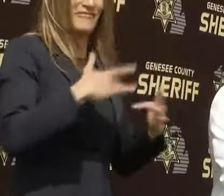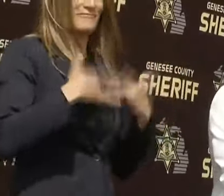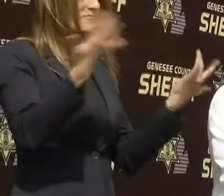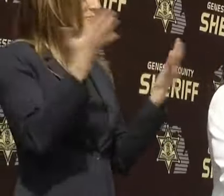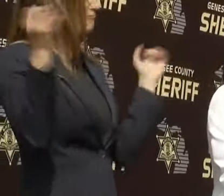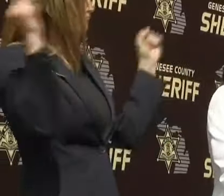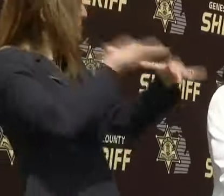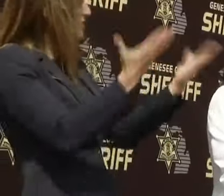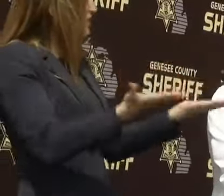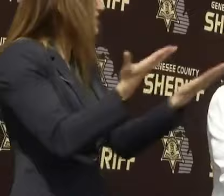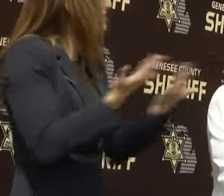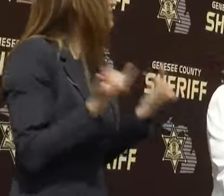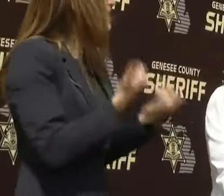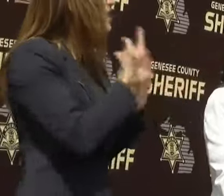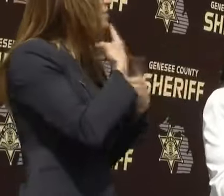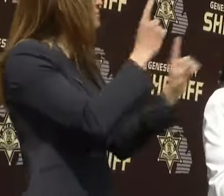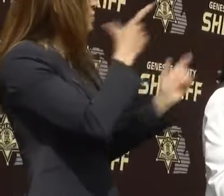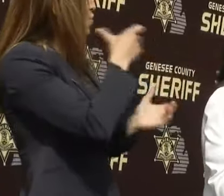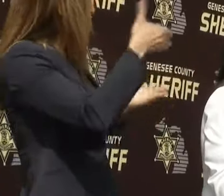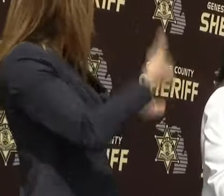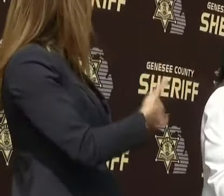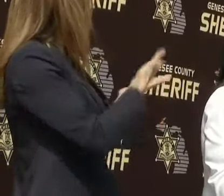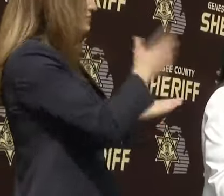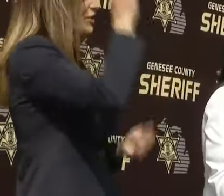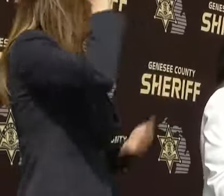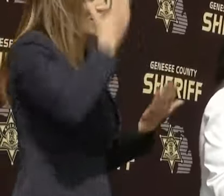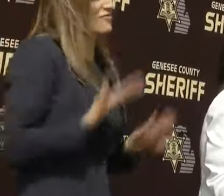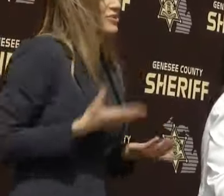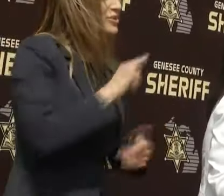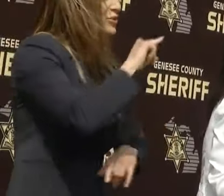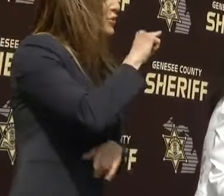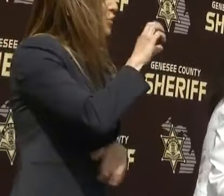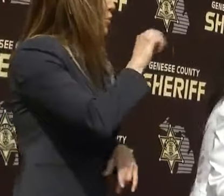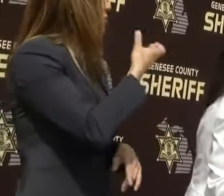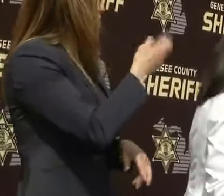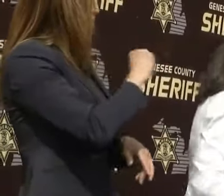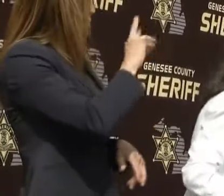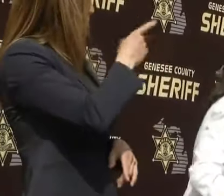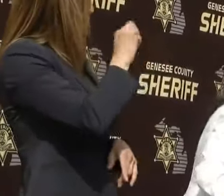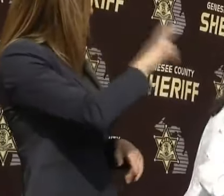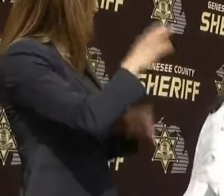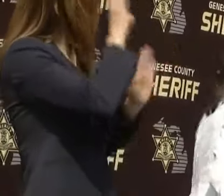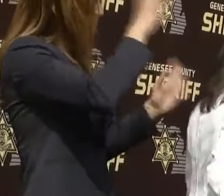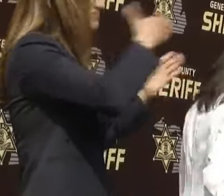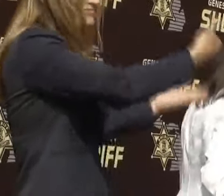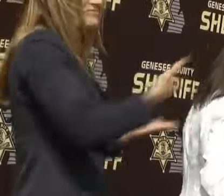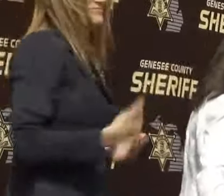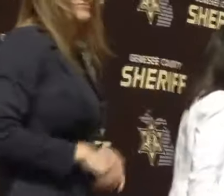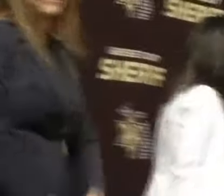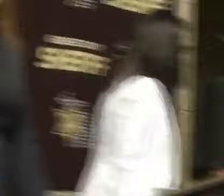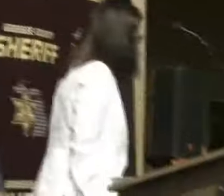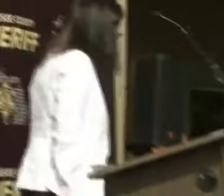now I'd like to introduce to you our incredible Governor Gretchen Whitmer.